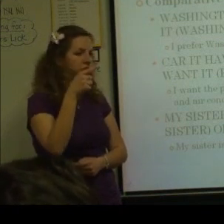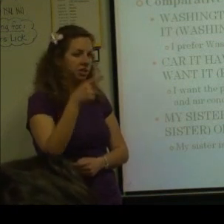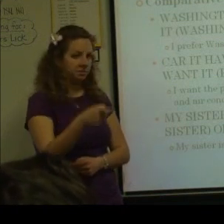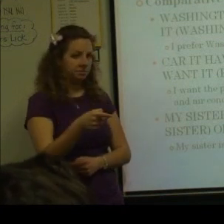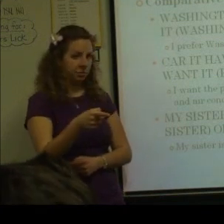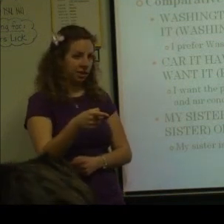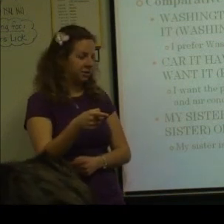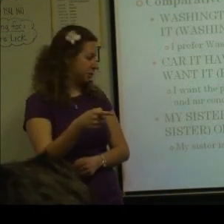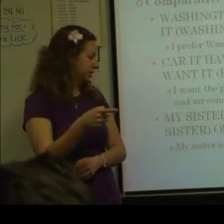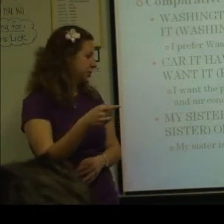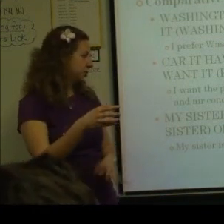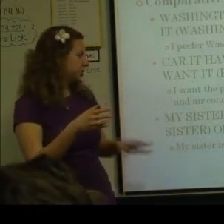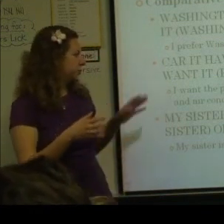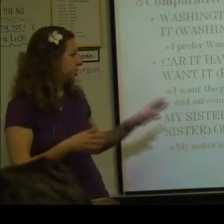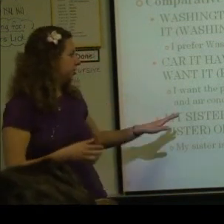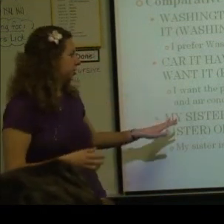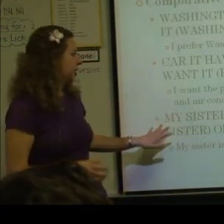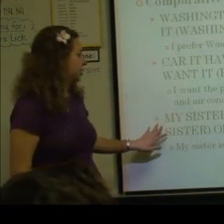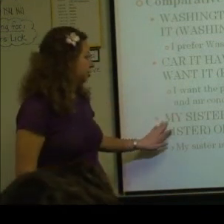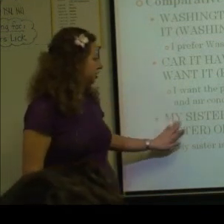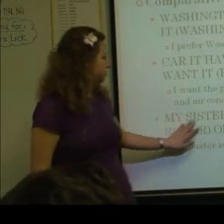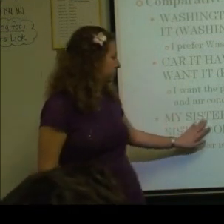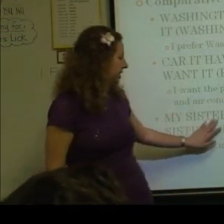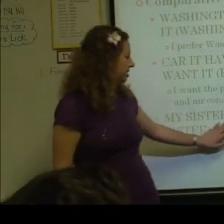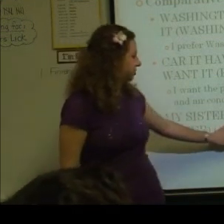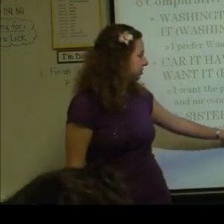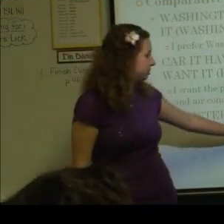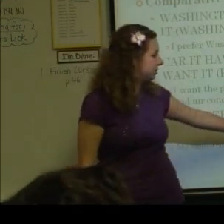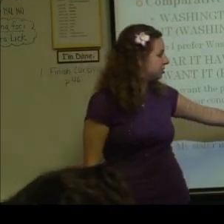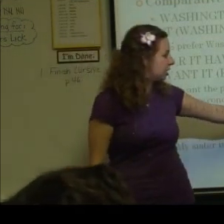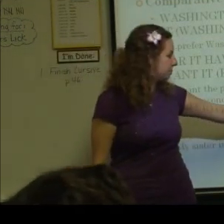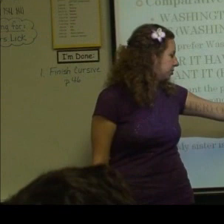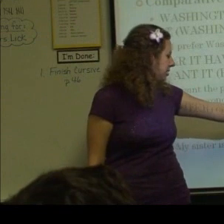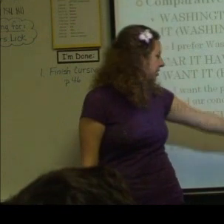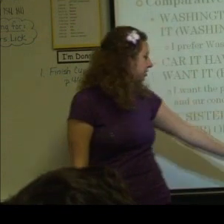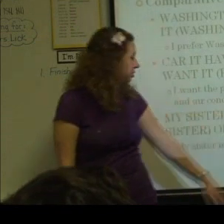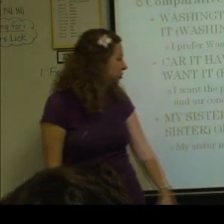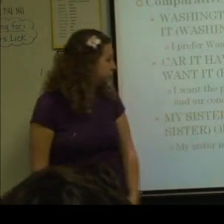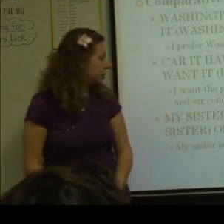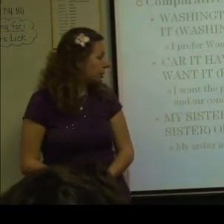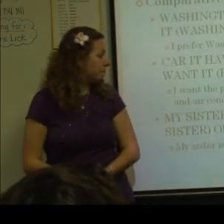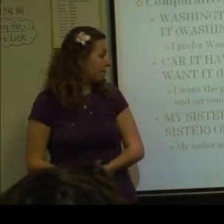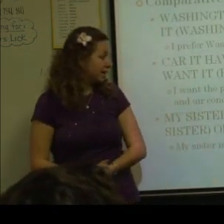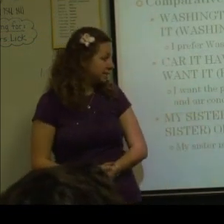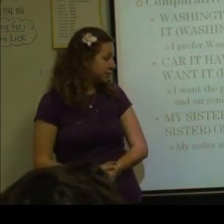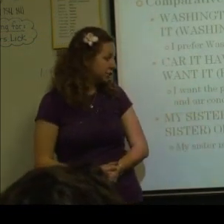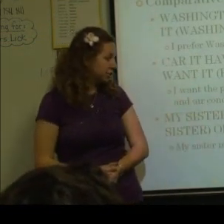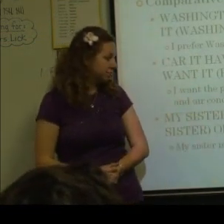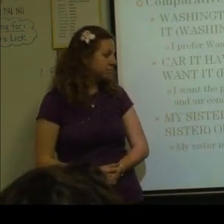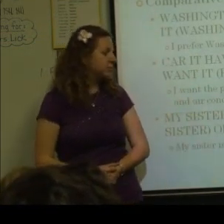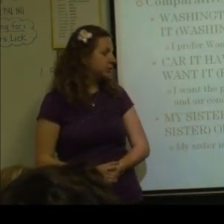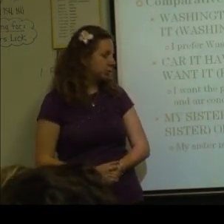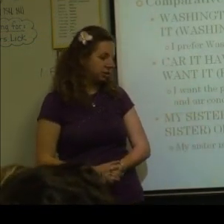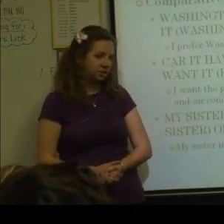She. Okay, so let's do it the way that you'll actually be doing it. So this part's topicalized. So, my sister, your